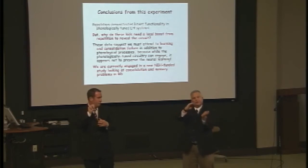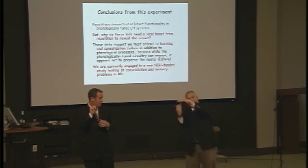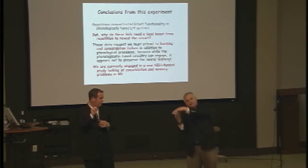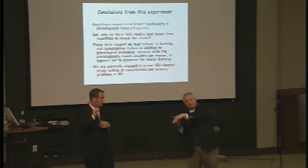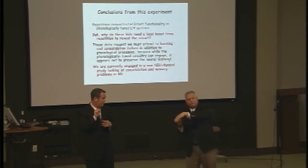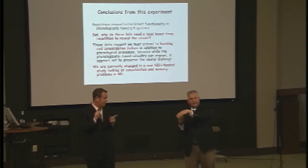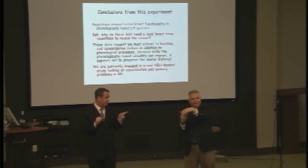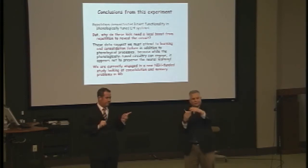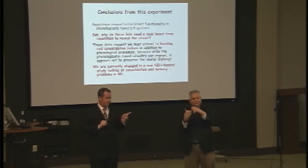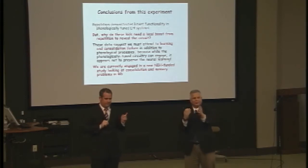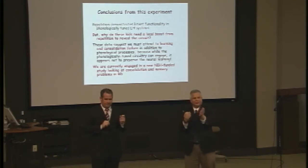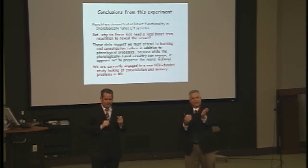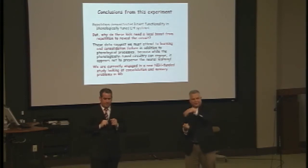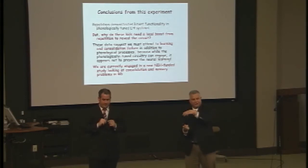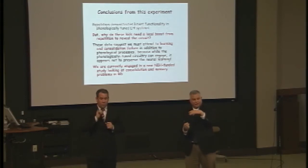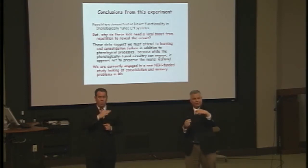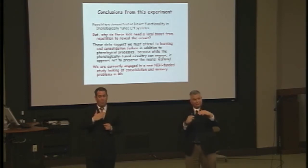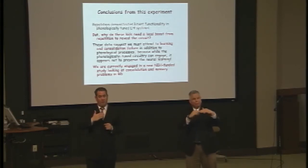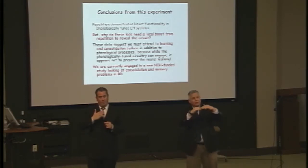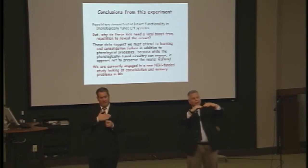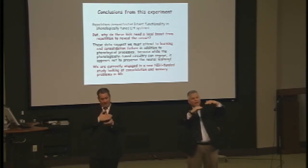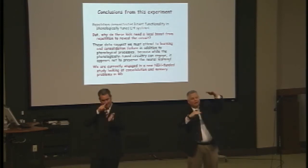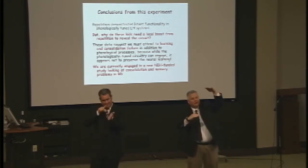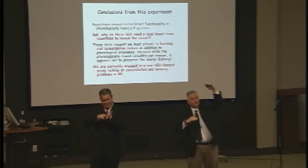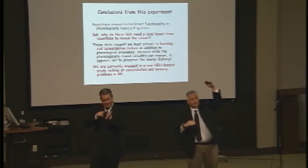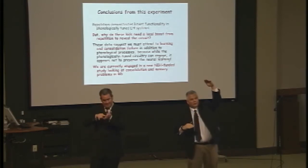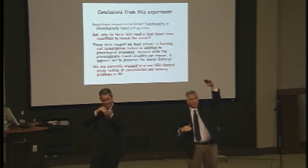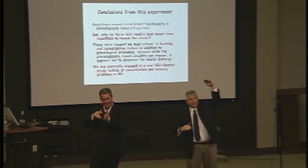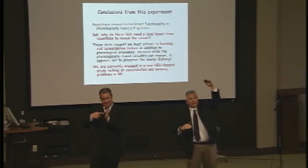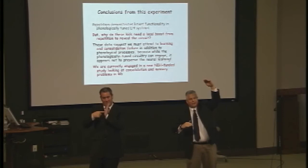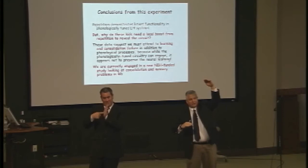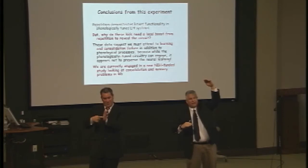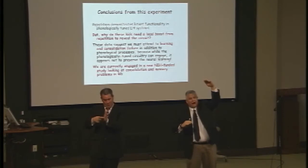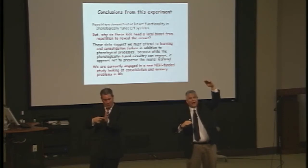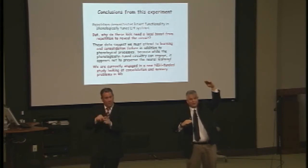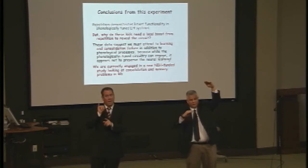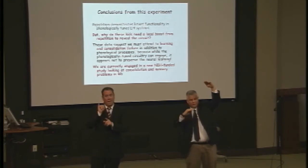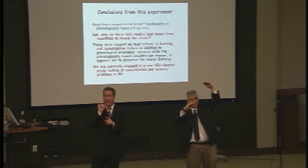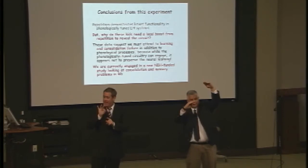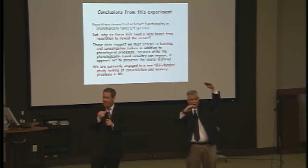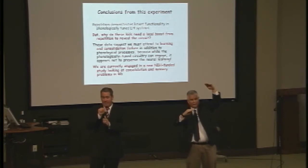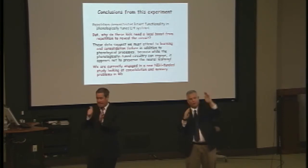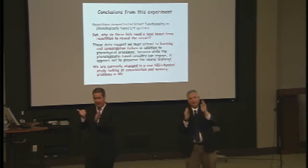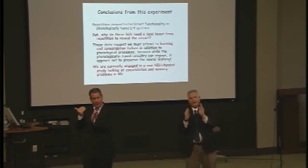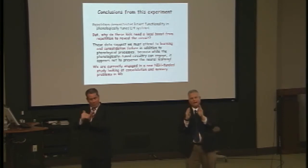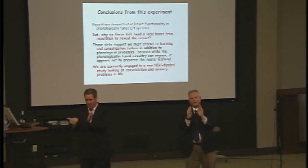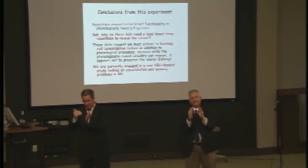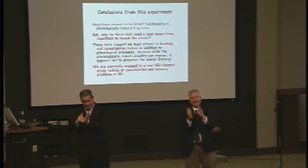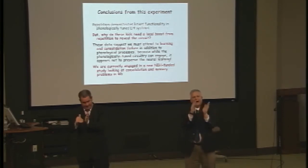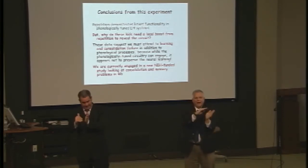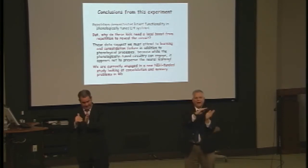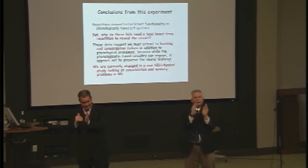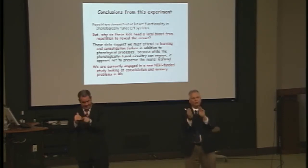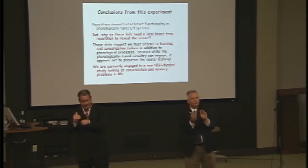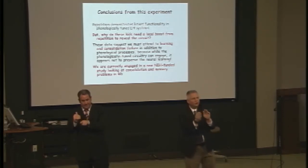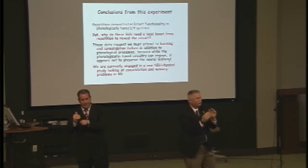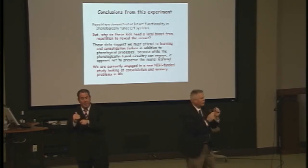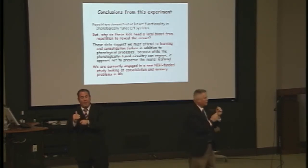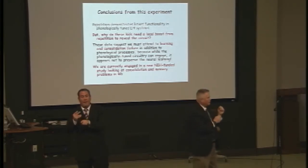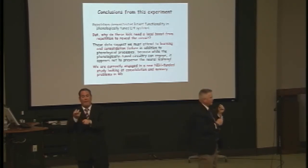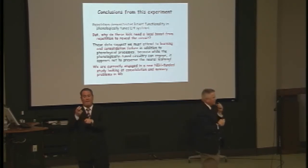practice, you'd fail to replicate 100 studies, because remember, by the end, the dyslexics have a higher signal. So it's not higher